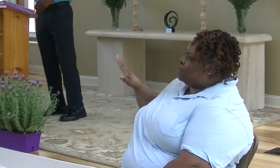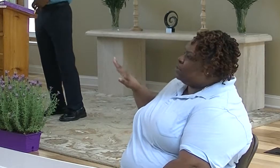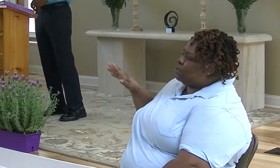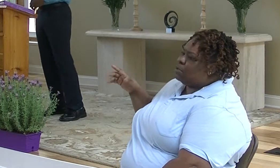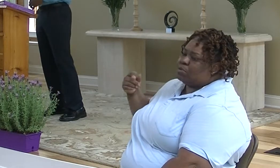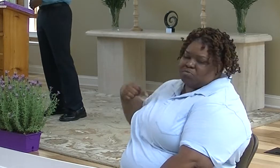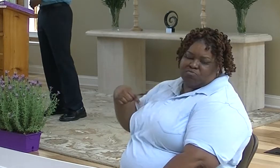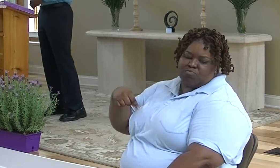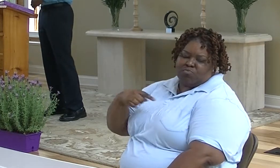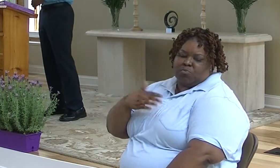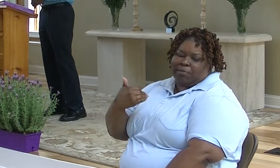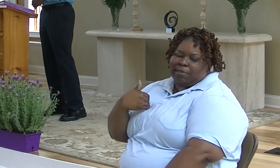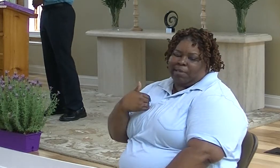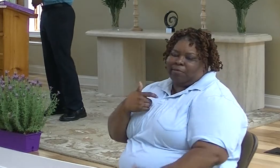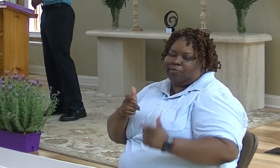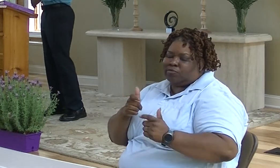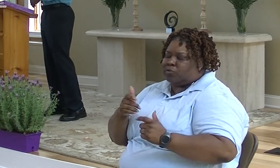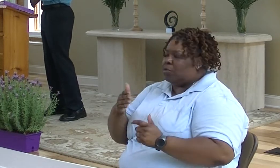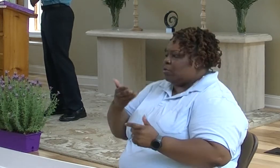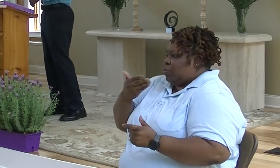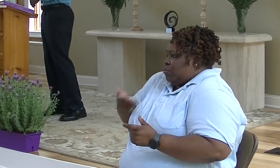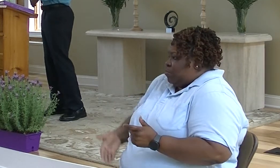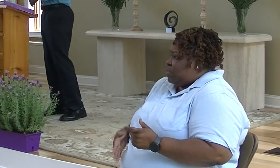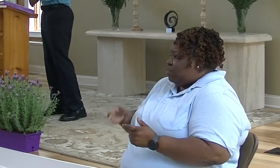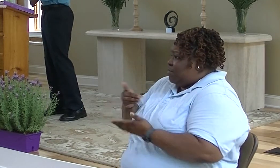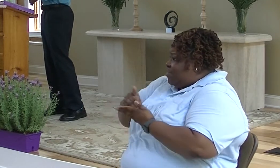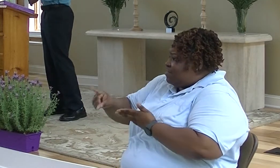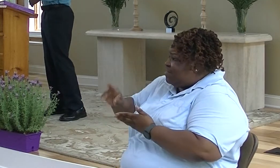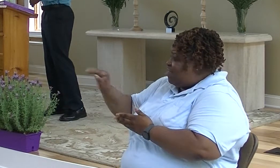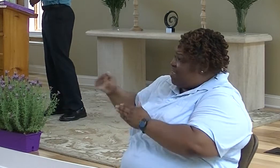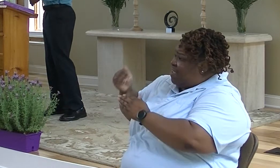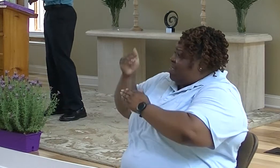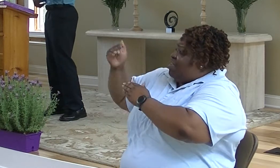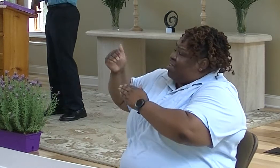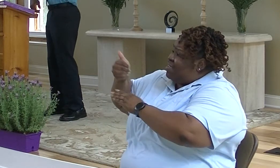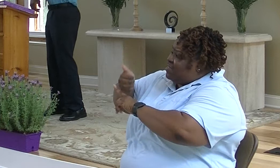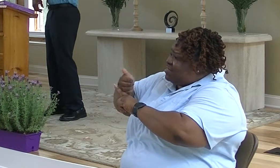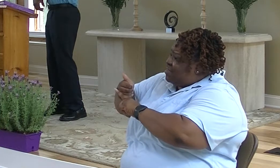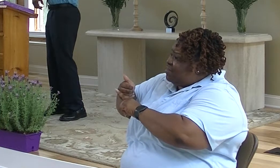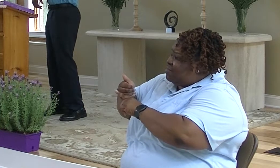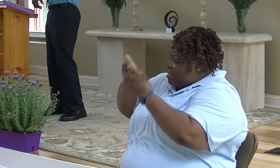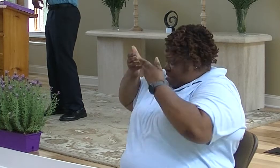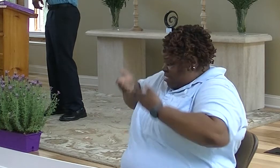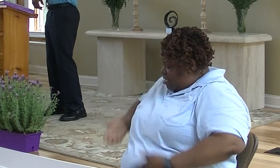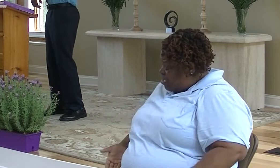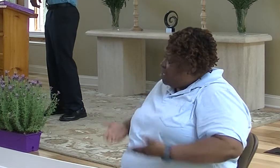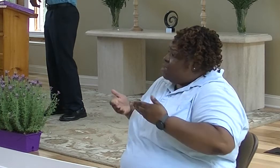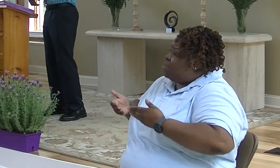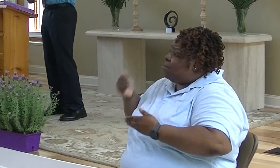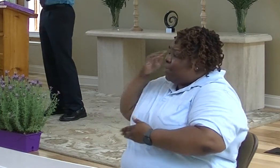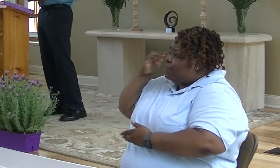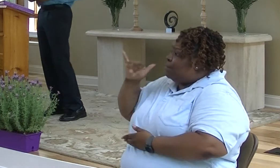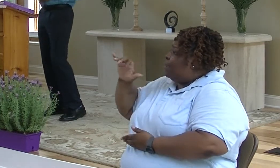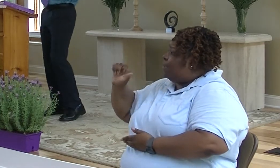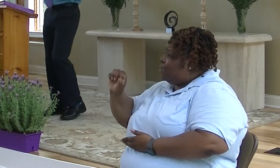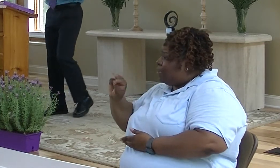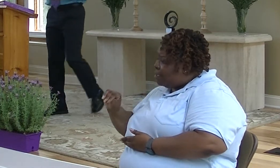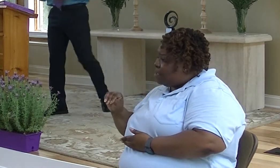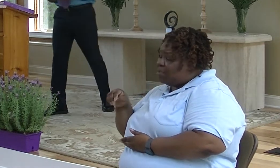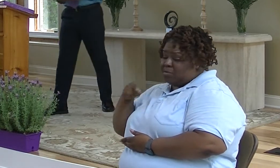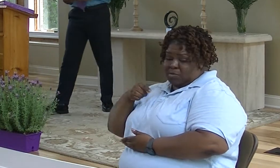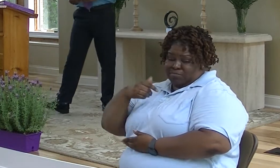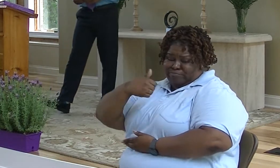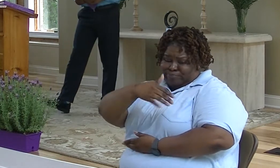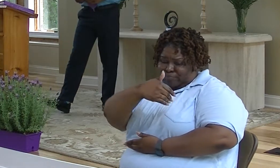We got this. Me, my divine higher self, the I am that I know that I am. You, be gone. Are